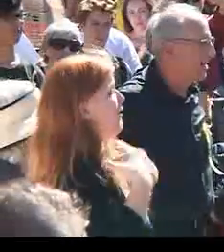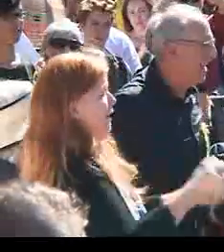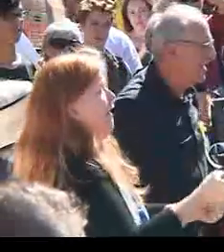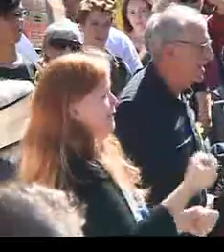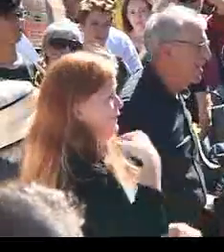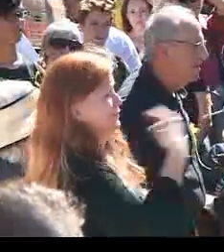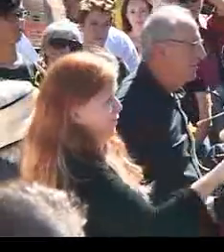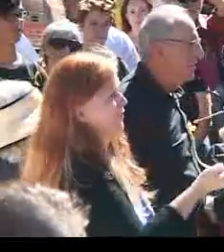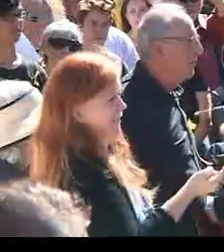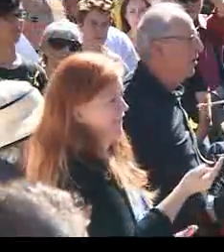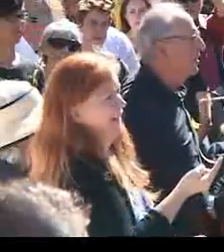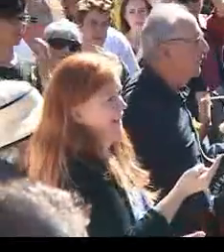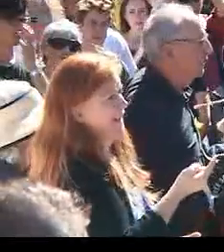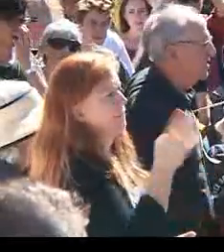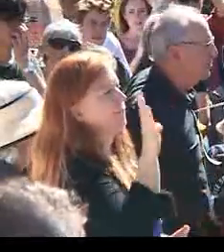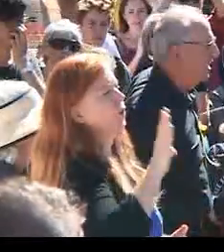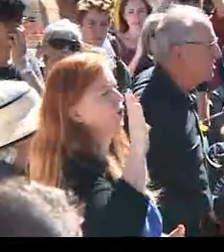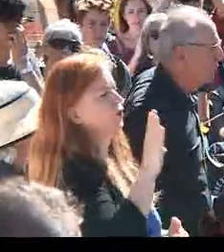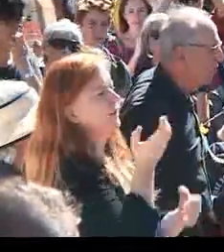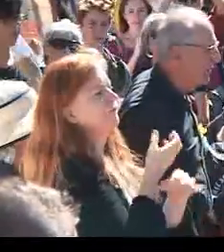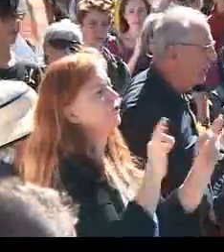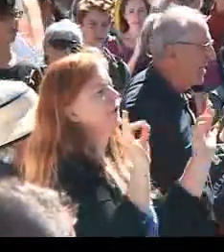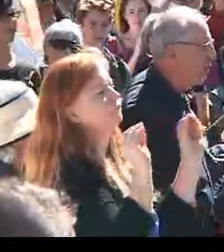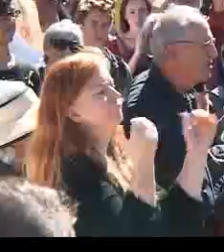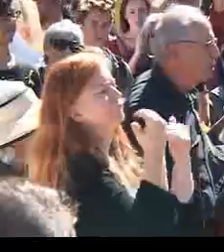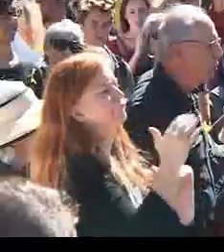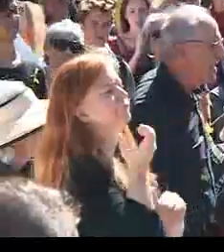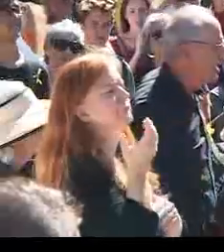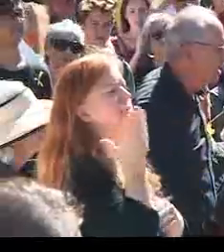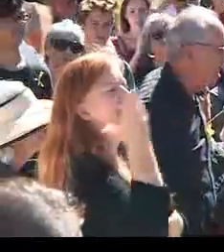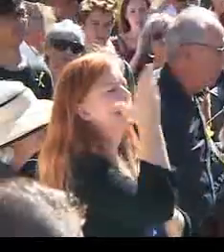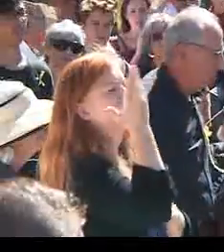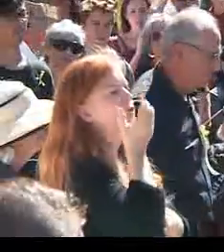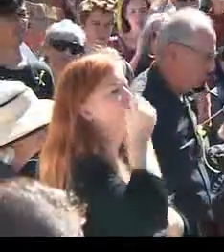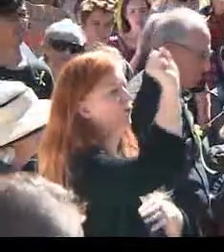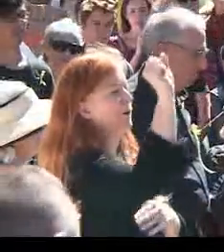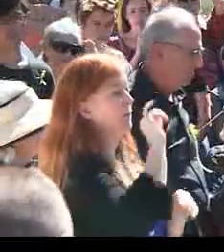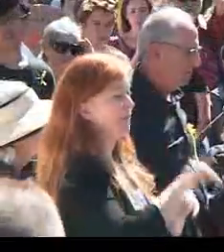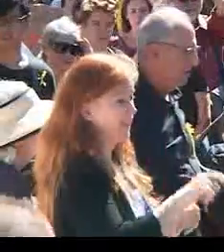confidently said the Berkeley Free Speech Movement. But that was a week ago.